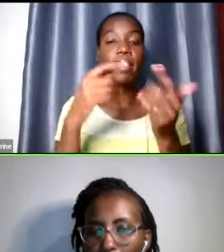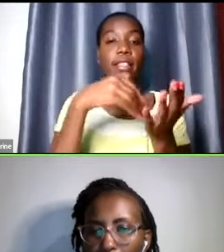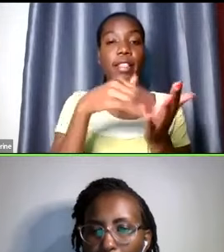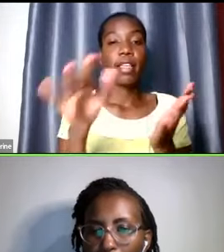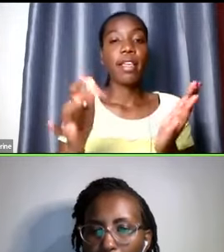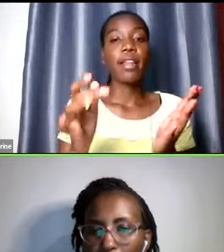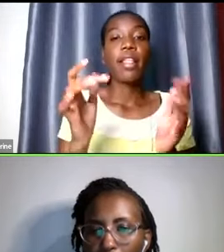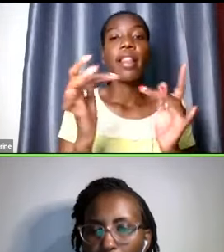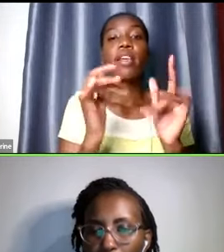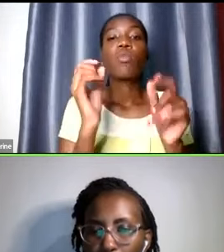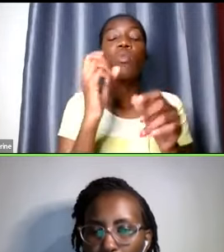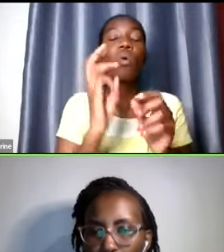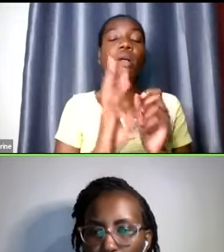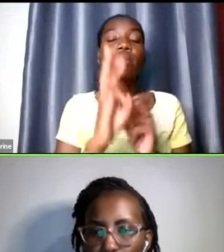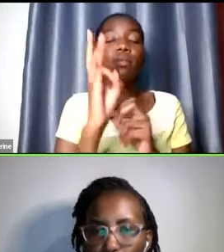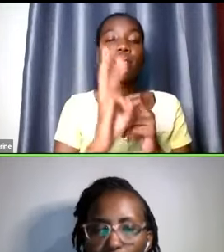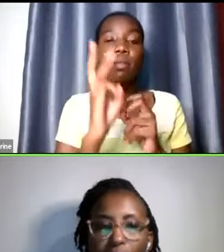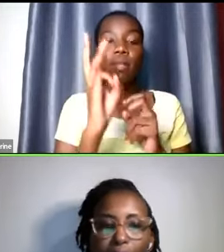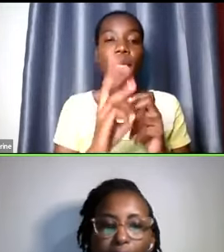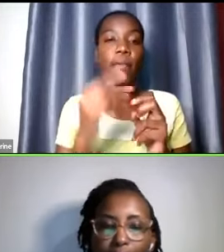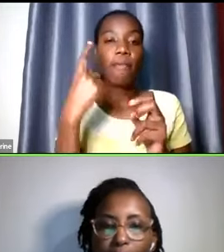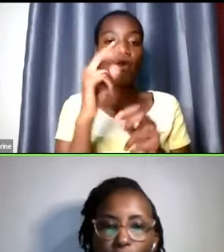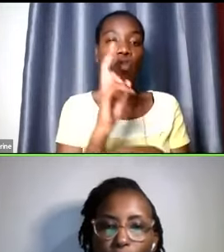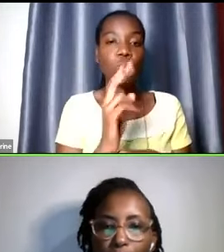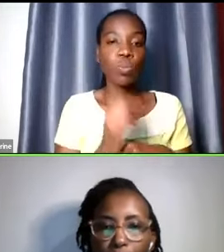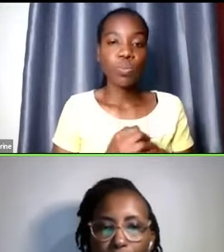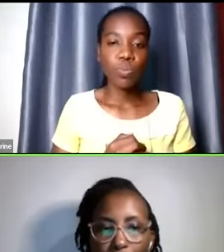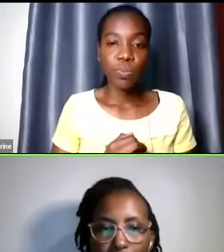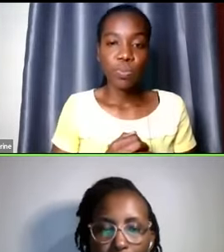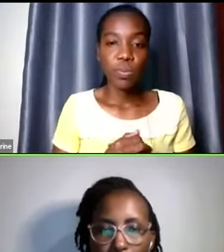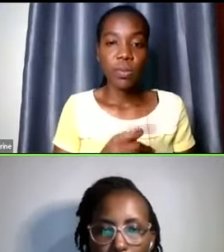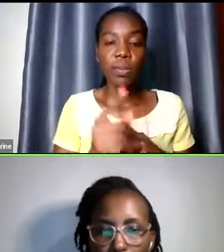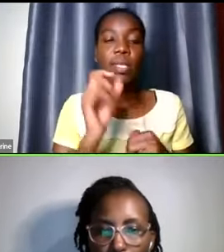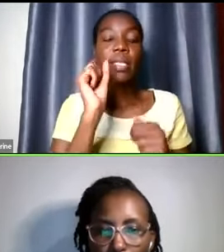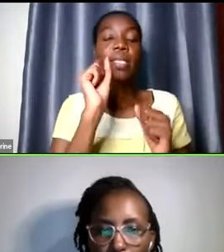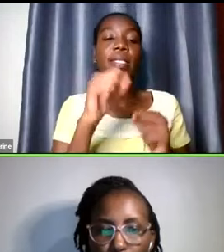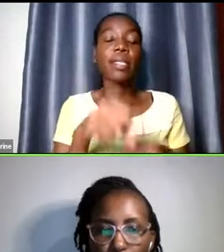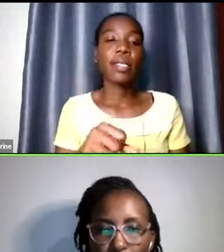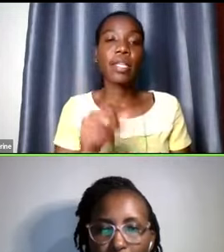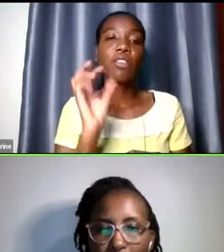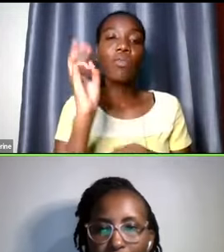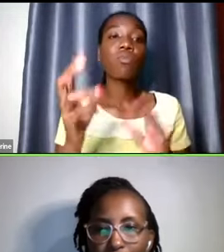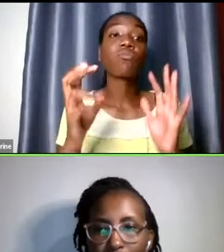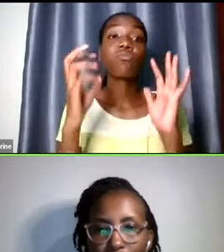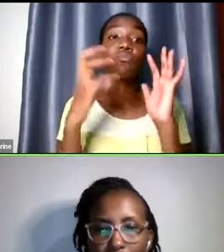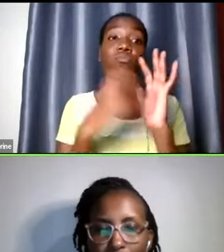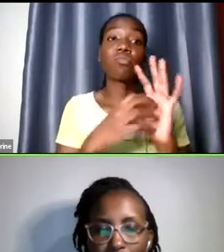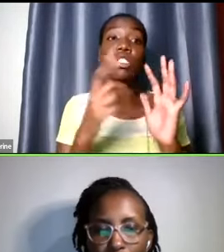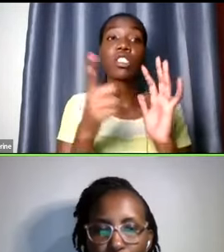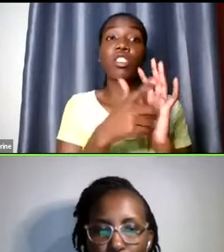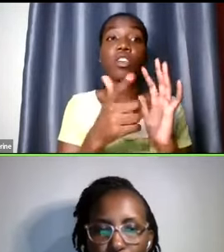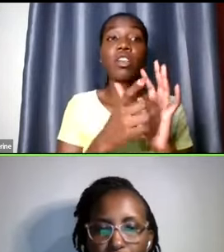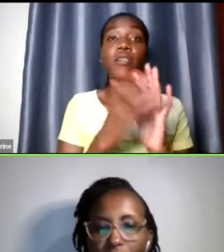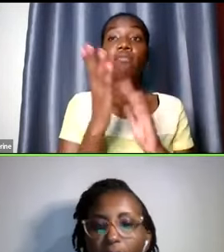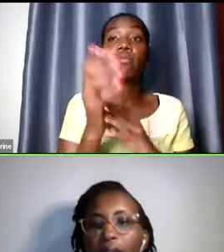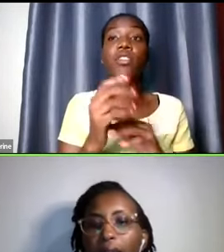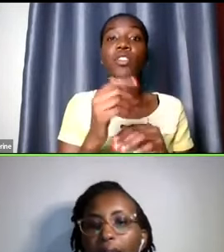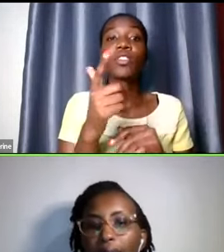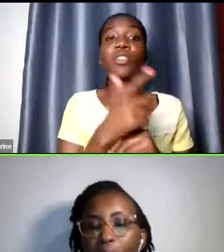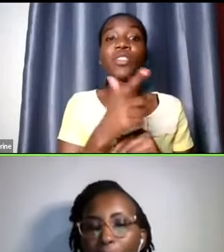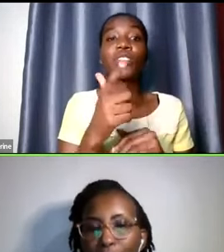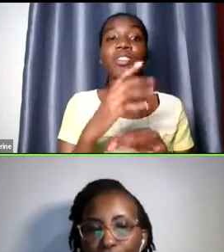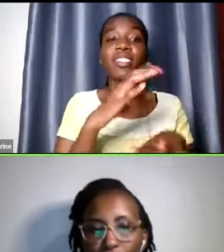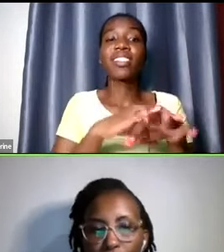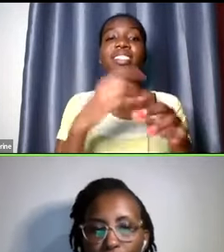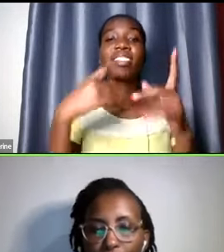WhatsApp for the two. Right, we will put up this recording on our YouTube channel, Get It Right with Atara Solutions.